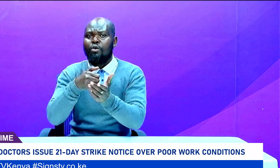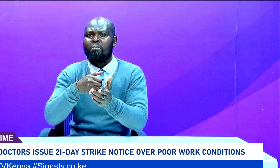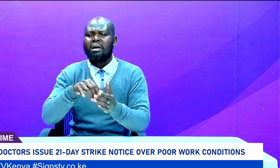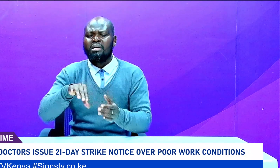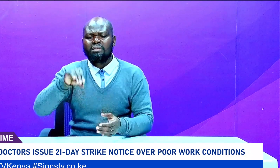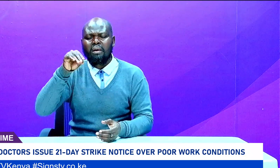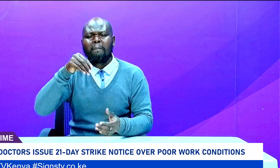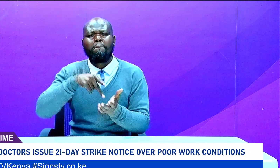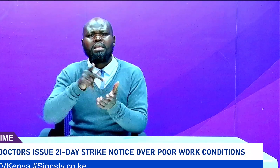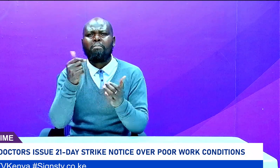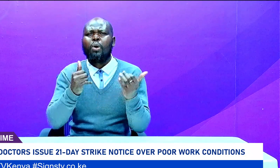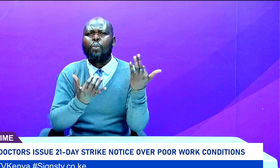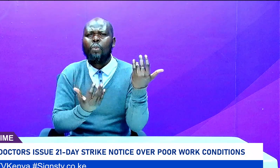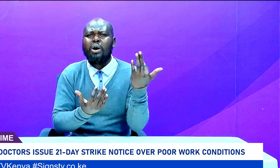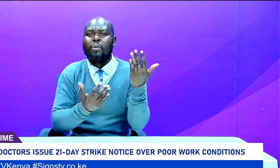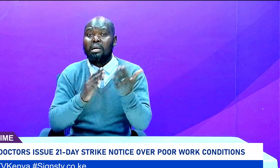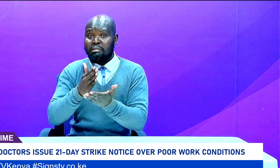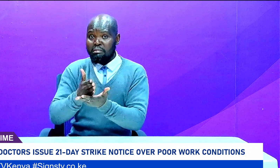pay.